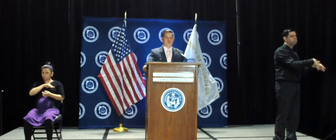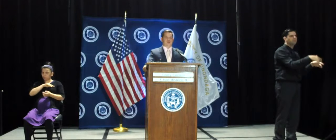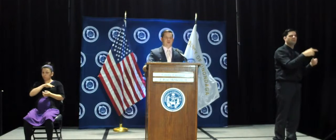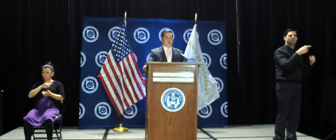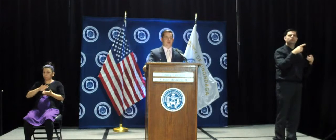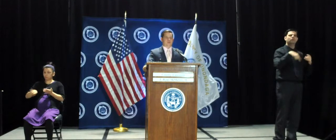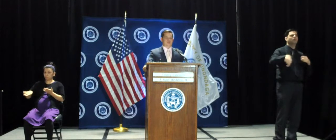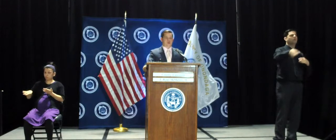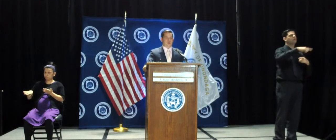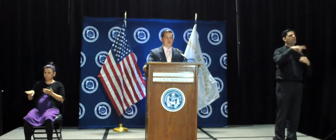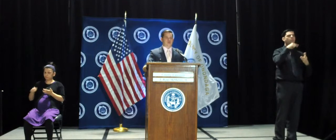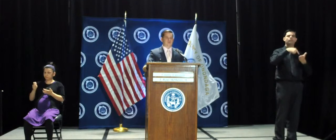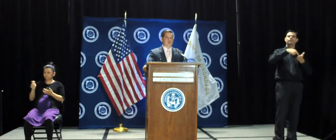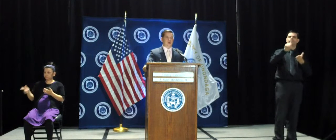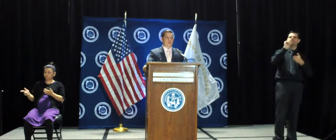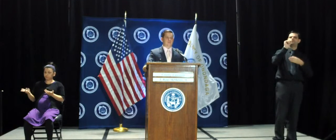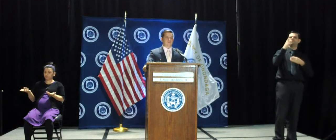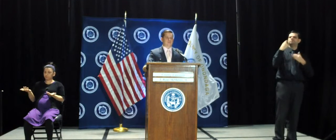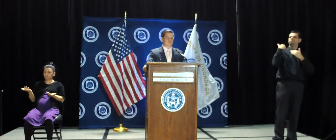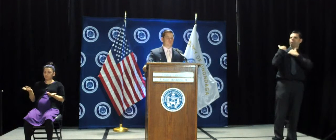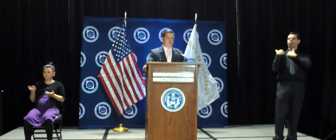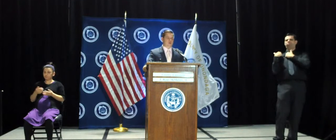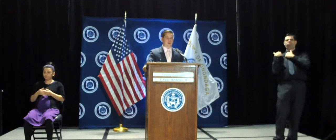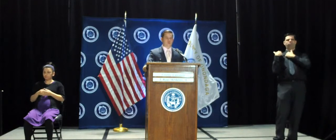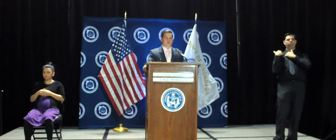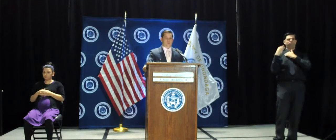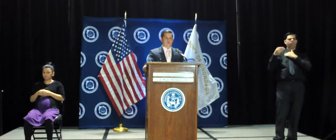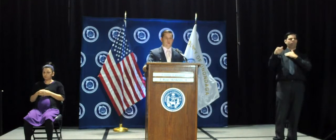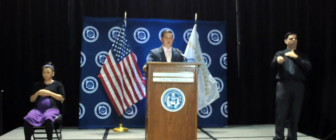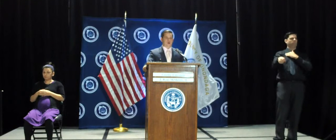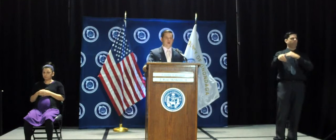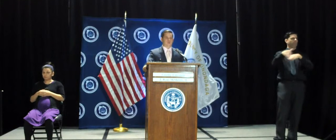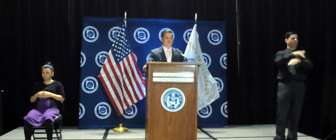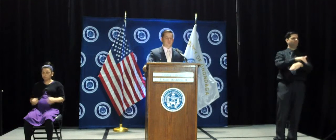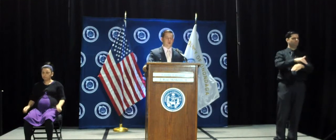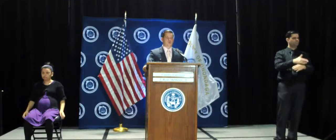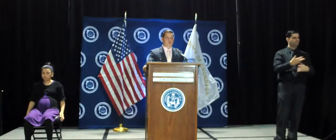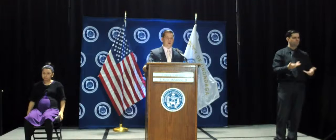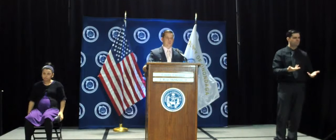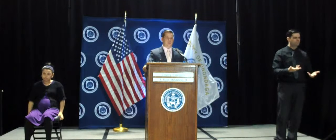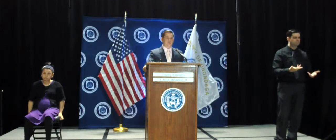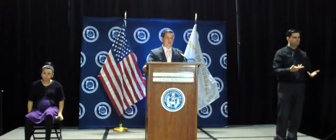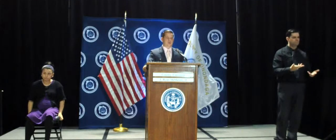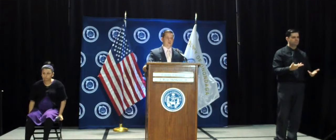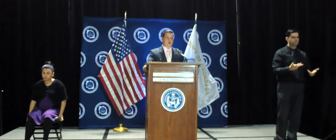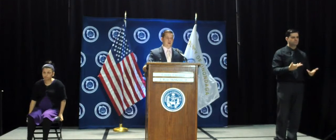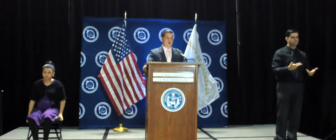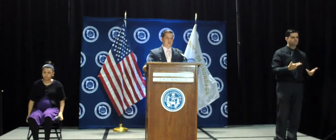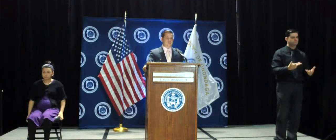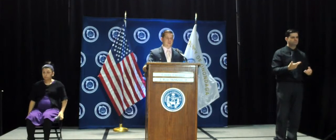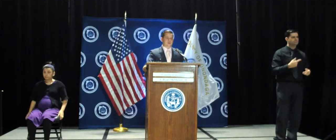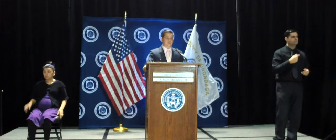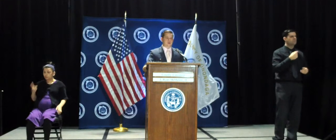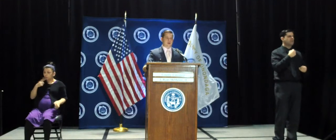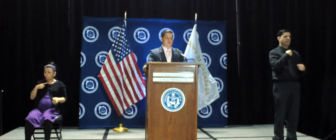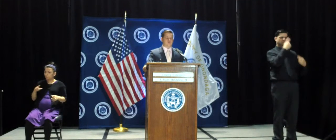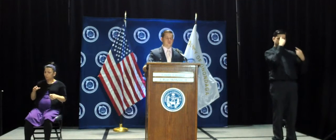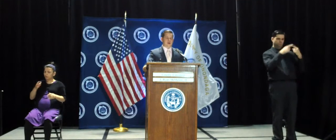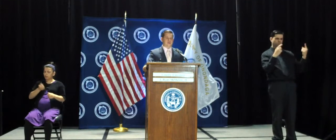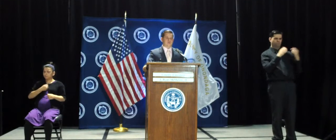I would disagree with the premise of your question. We didn't let Moonbeam off the hook at all. Moonbeam owns the property.